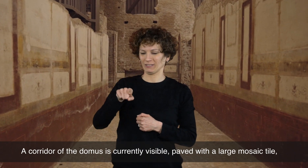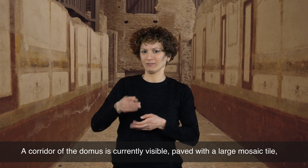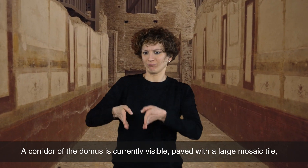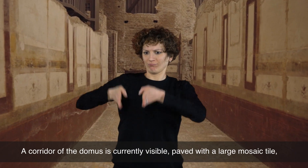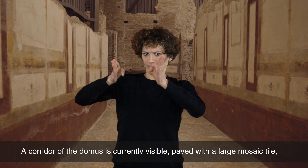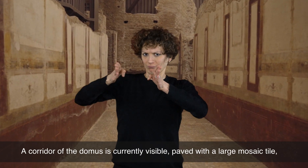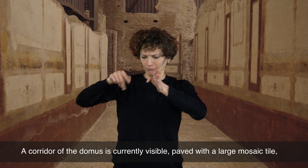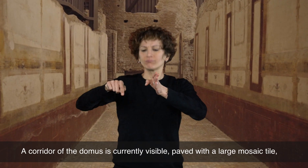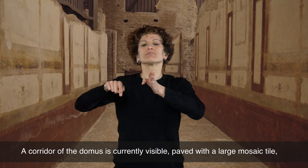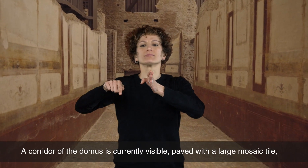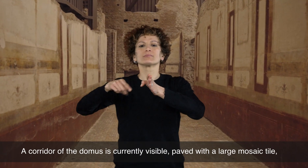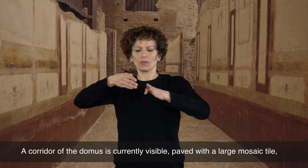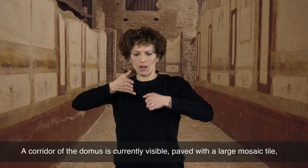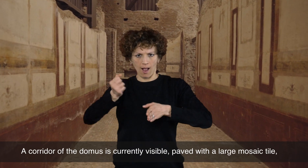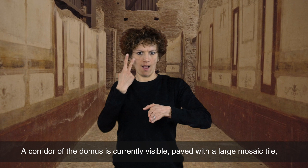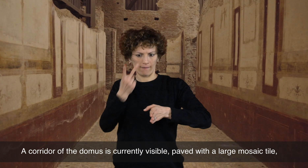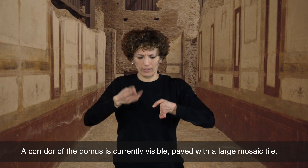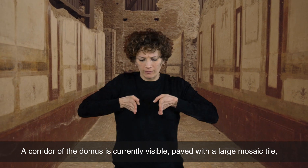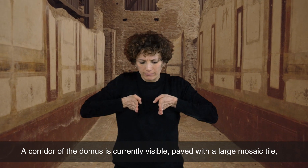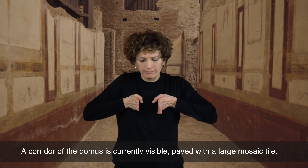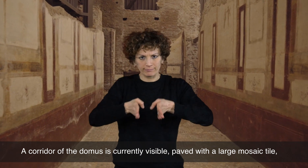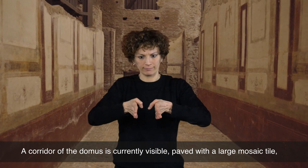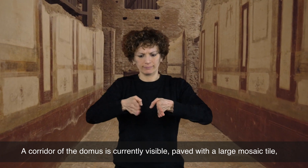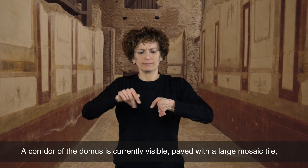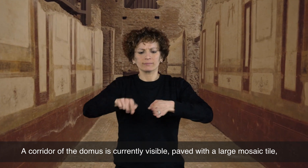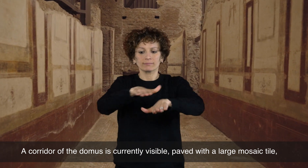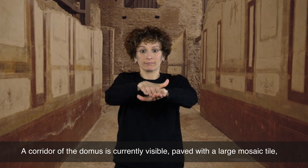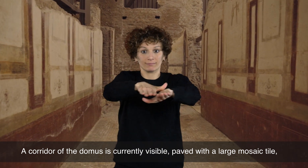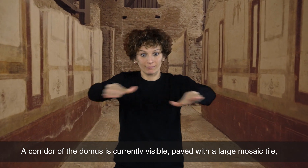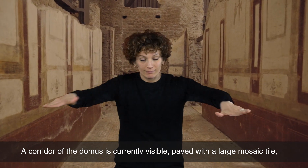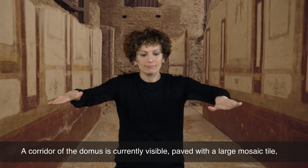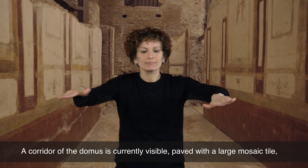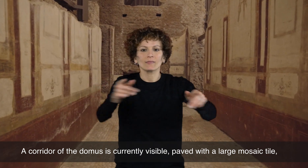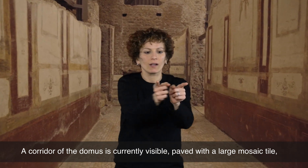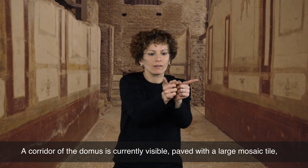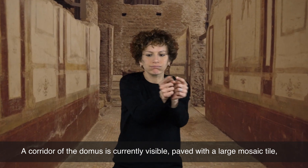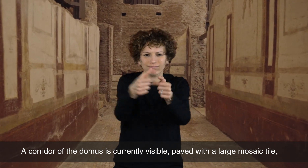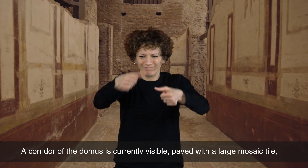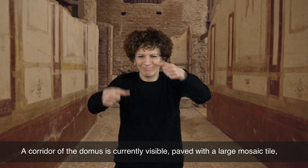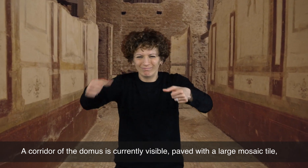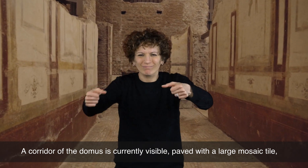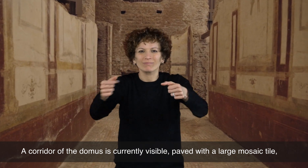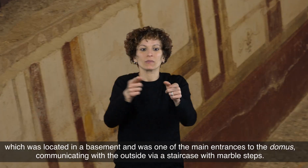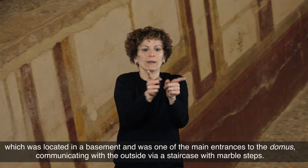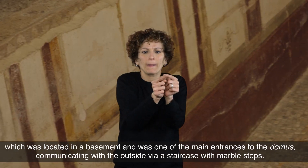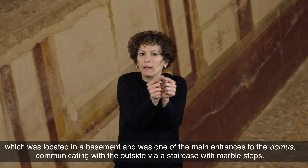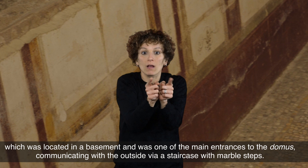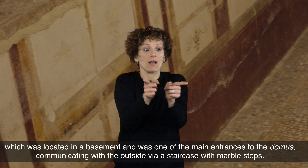A corridor of the domus is currently visible, paved with a large mosaic tile, which was located in